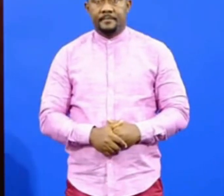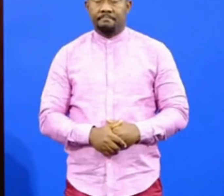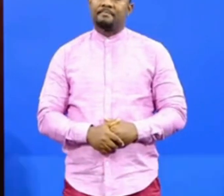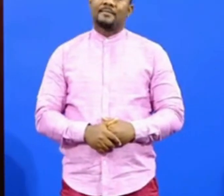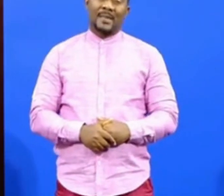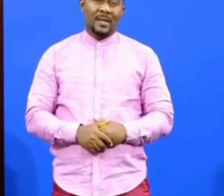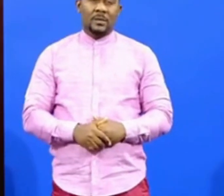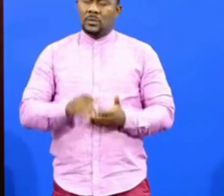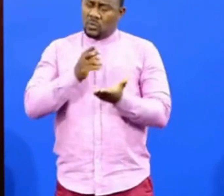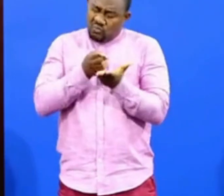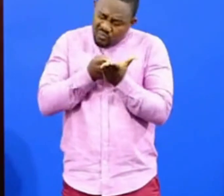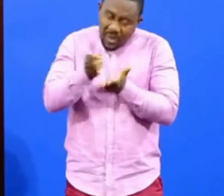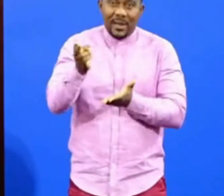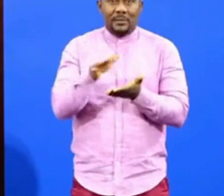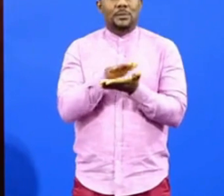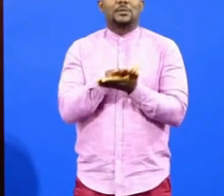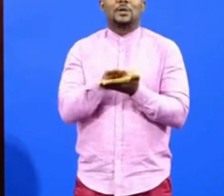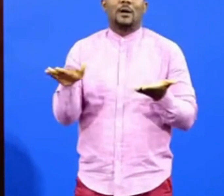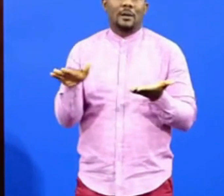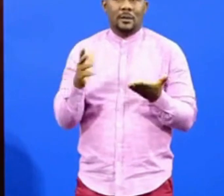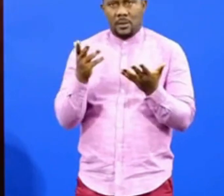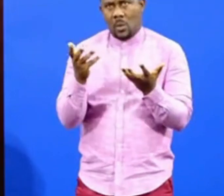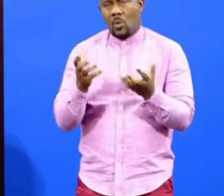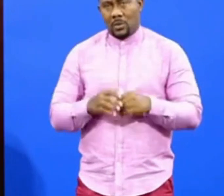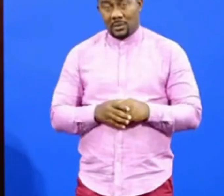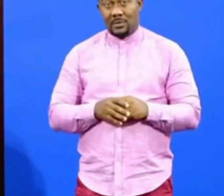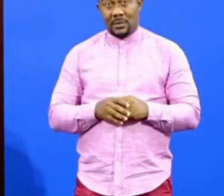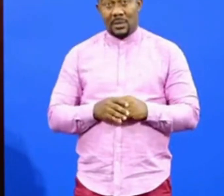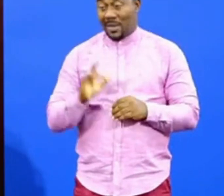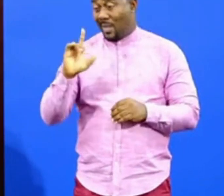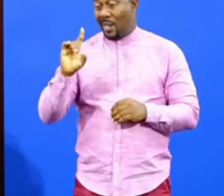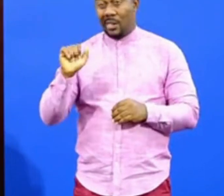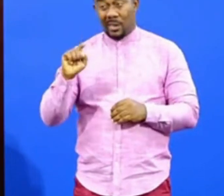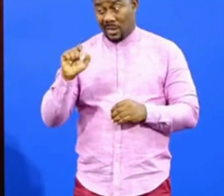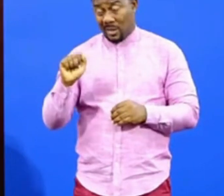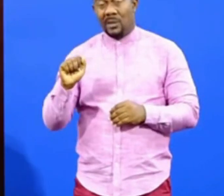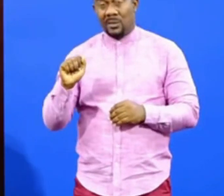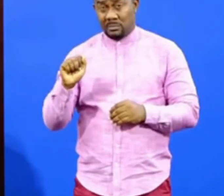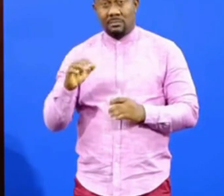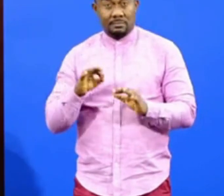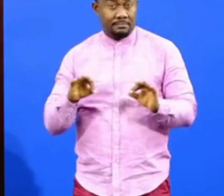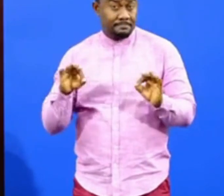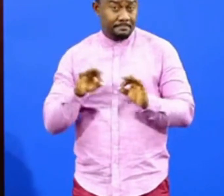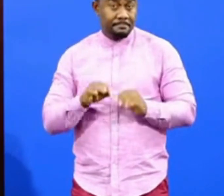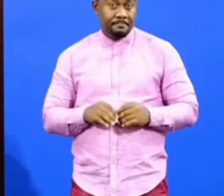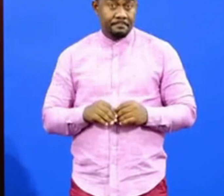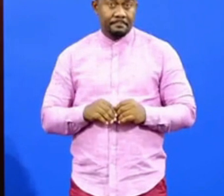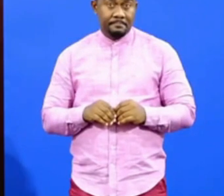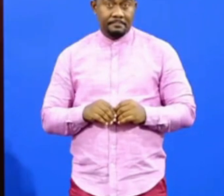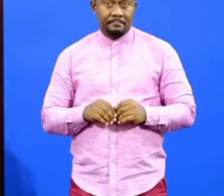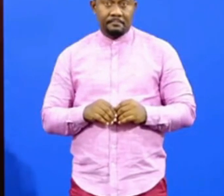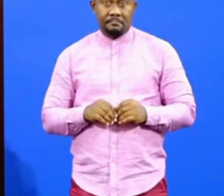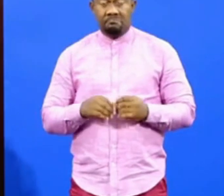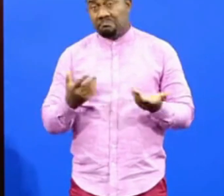Transparency. So now we start to share price and product information. So, there are some platforms that can say, today